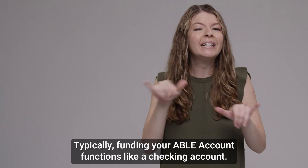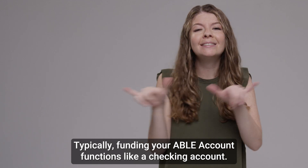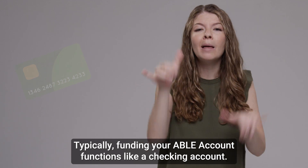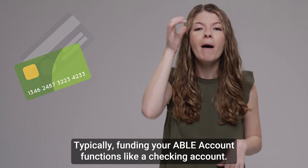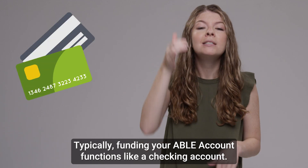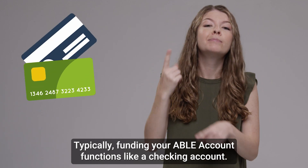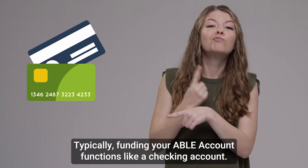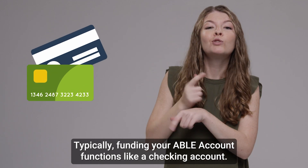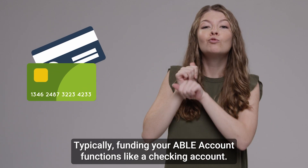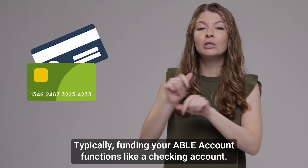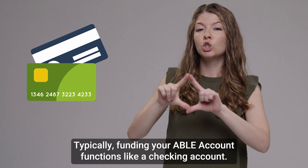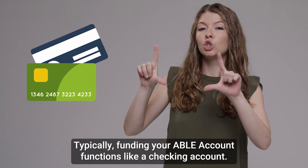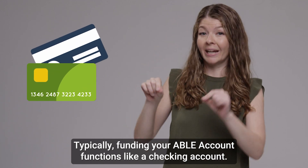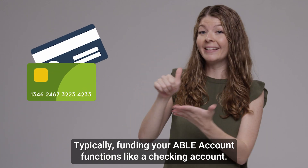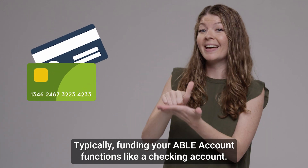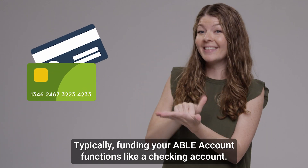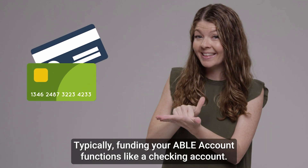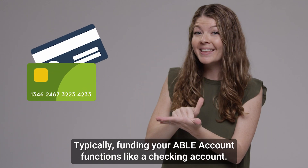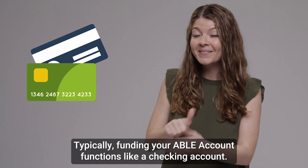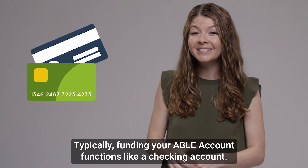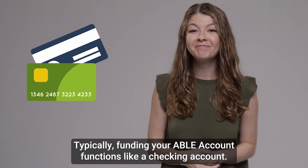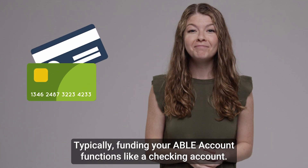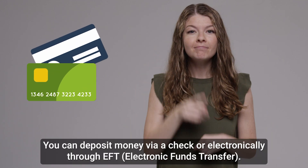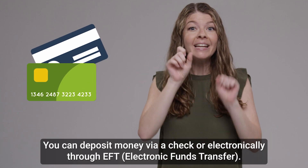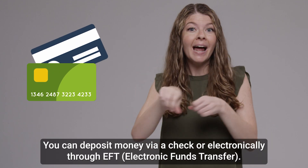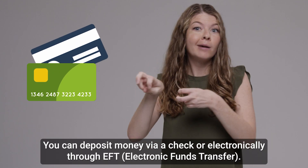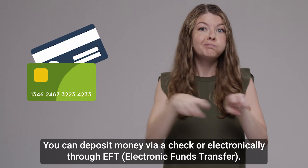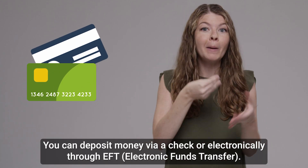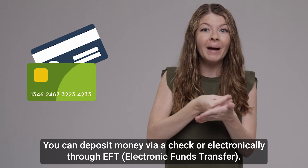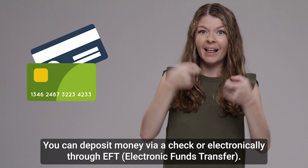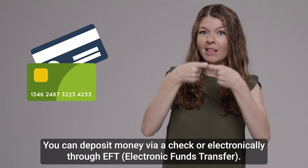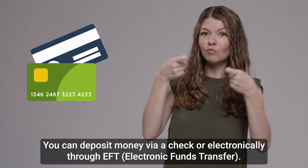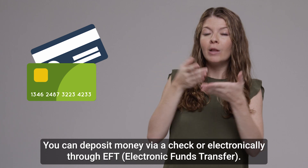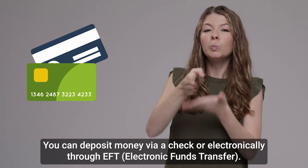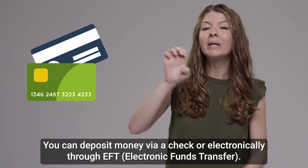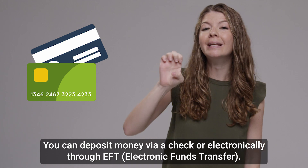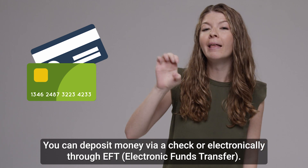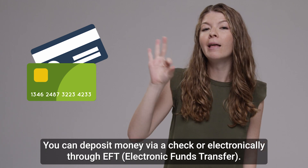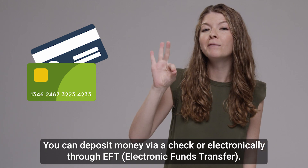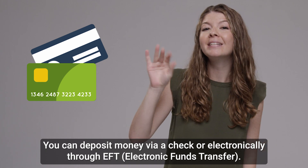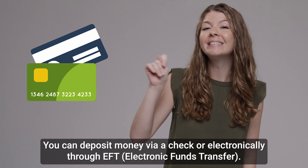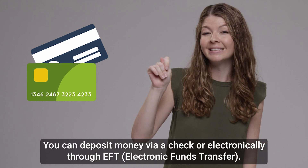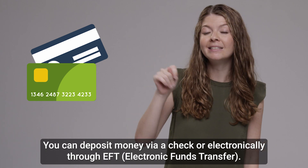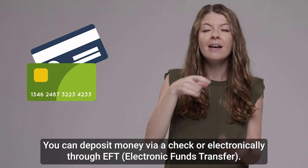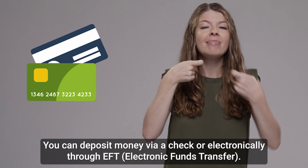ABLE account functions like a checking account. You can deposit money via a check or electronically